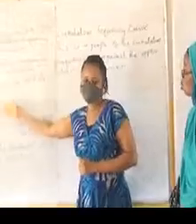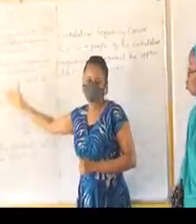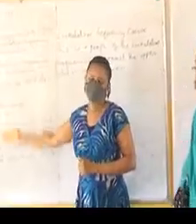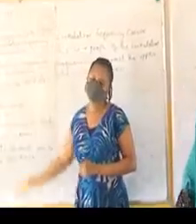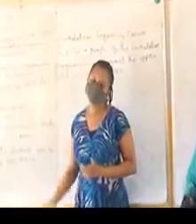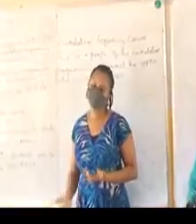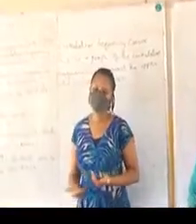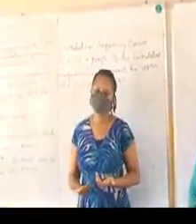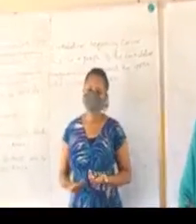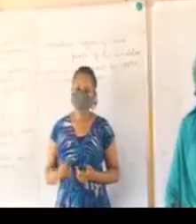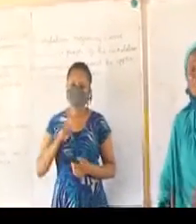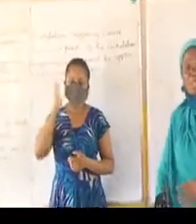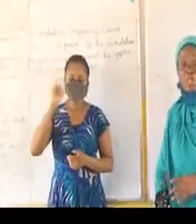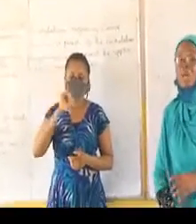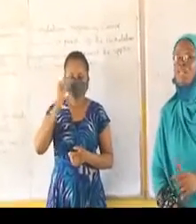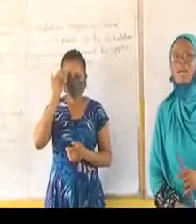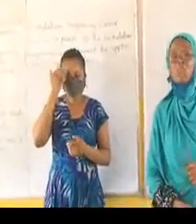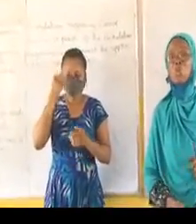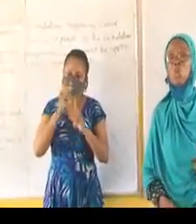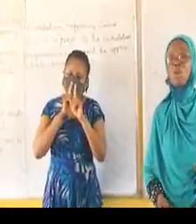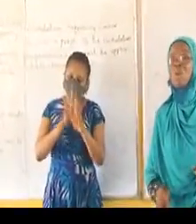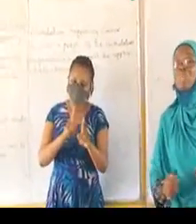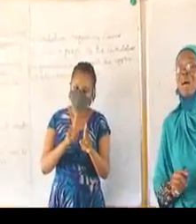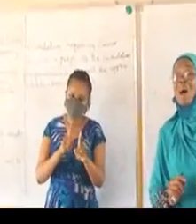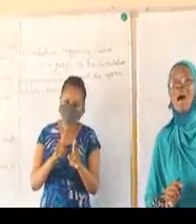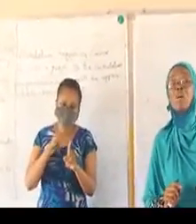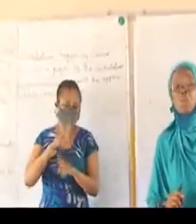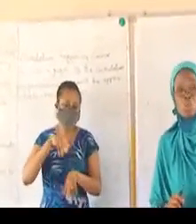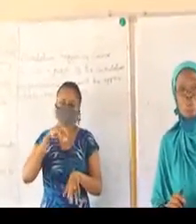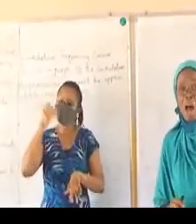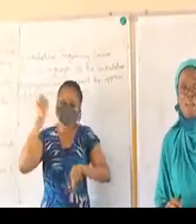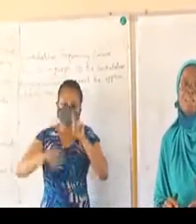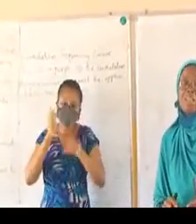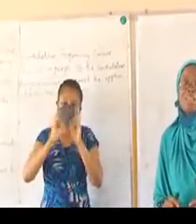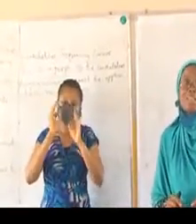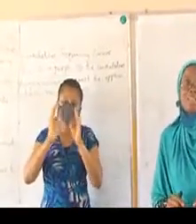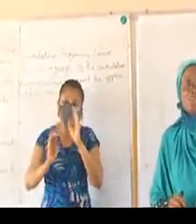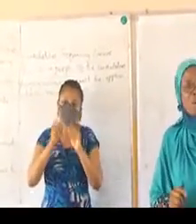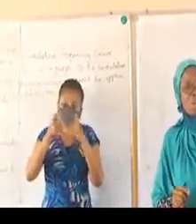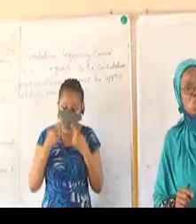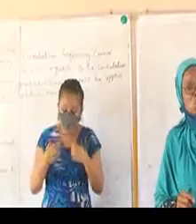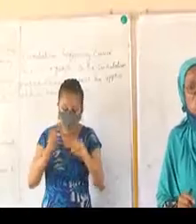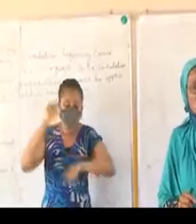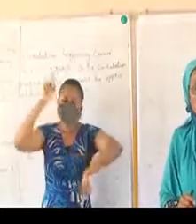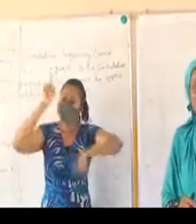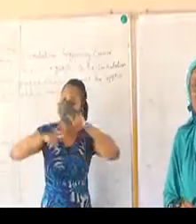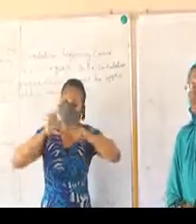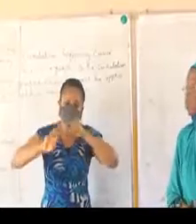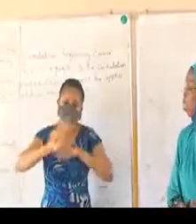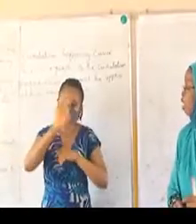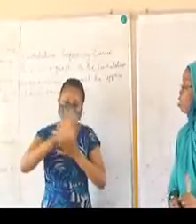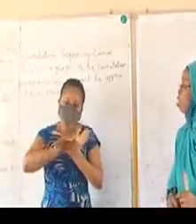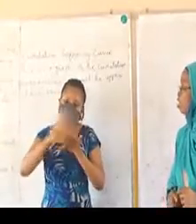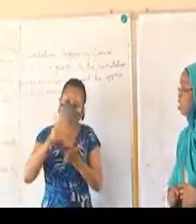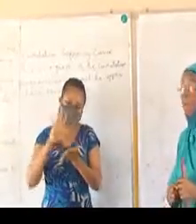may ask you to do from a play sheet. There is no matter how accurate you are, you cannot use your play sheet